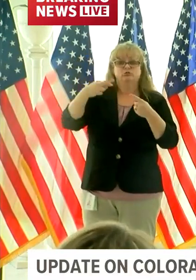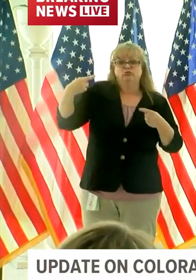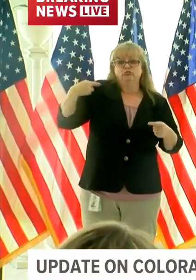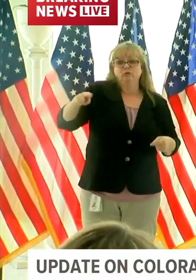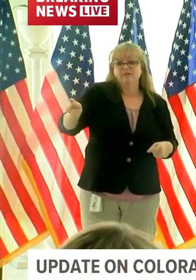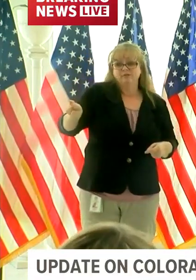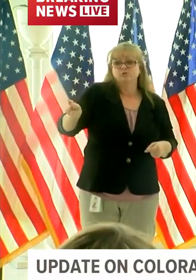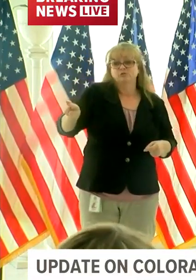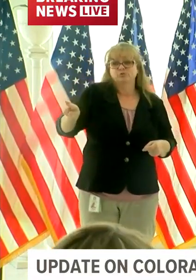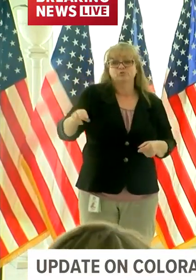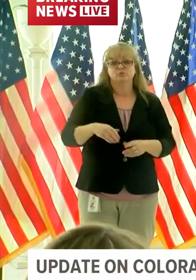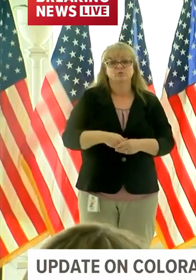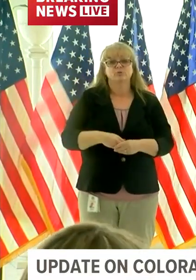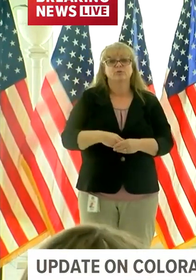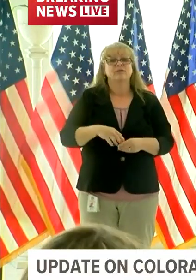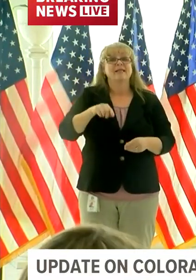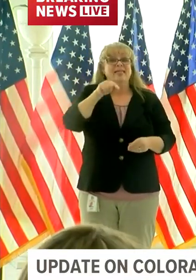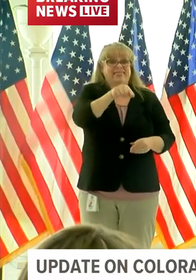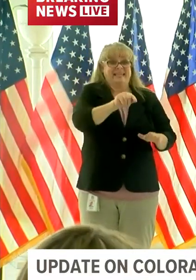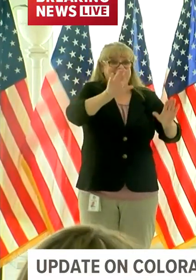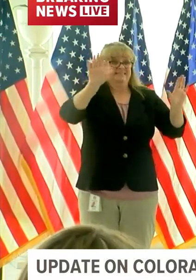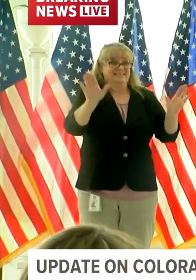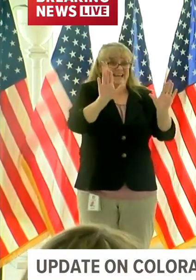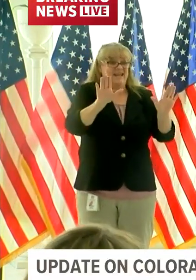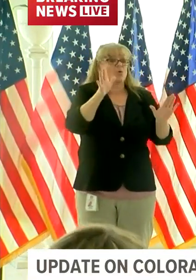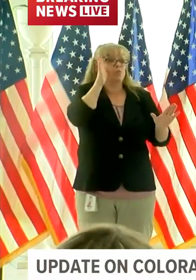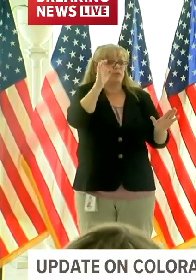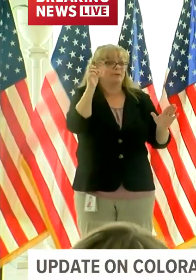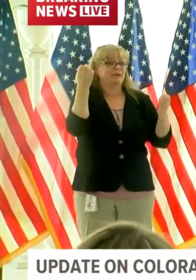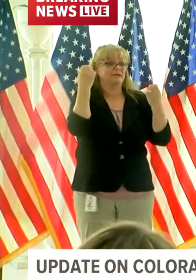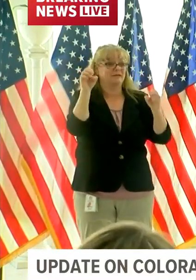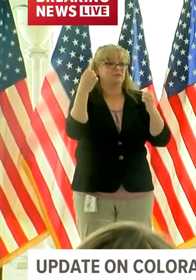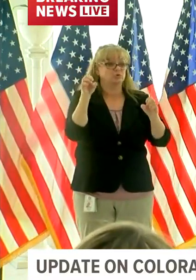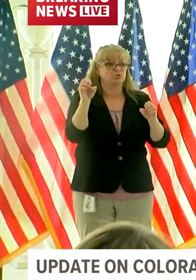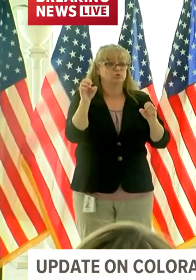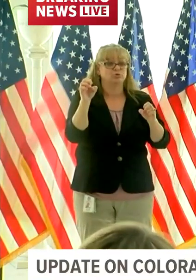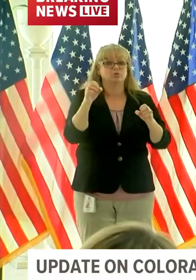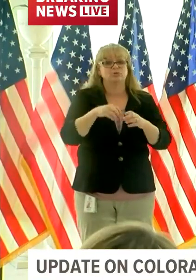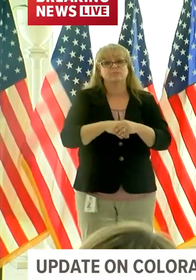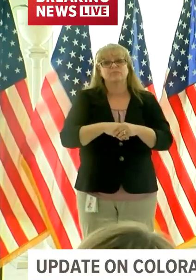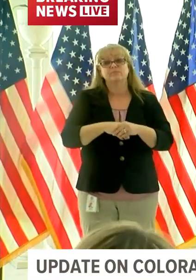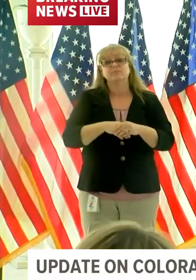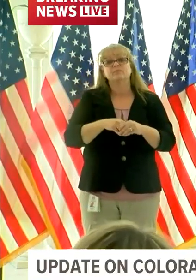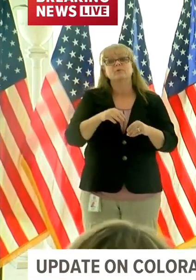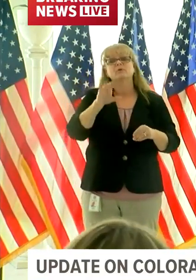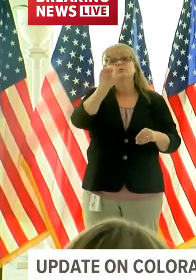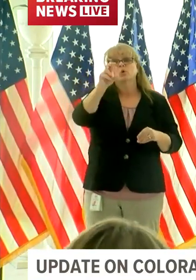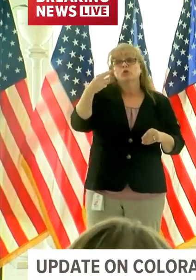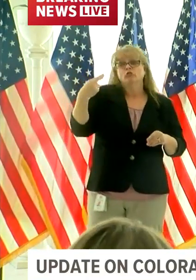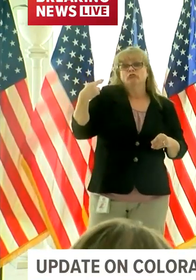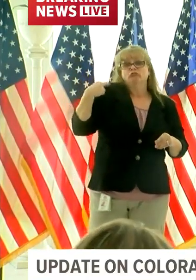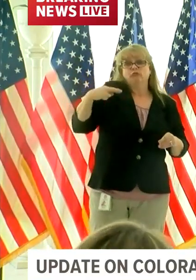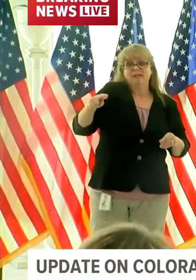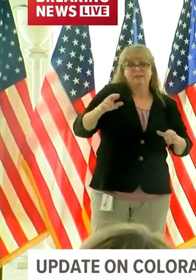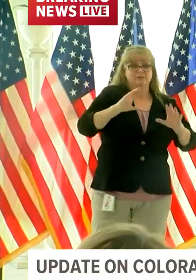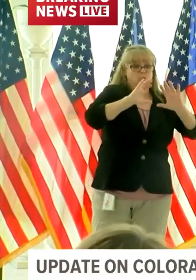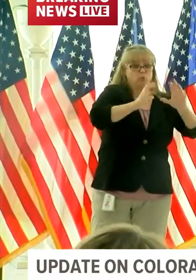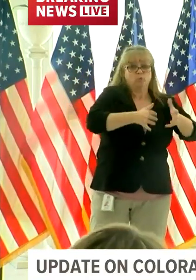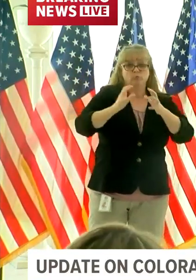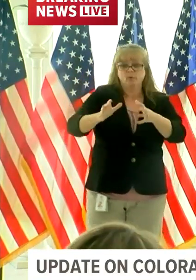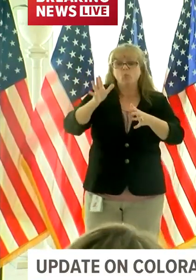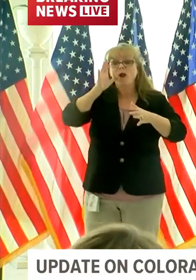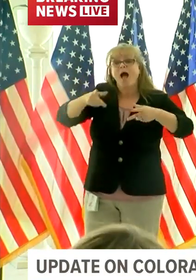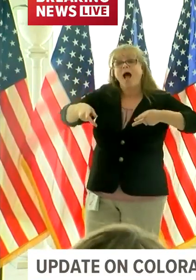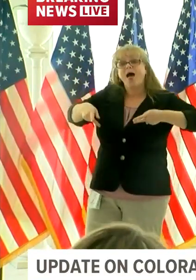Sunday. Faith leaders are holding smaller events with 10 people or less to safely accommodate